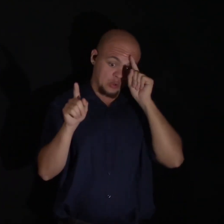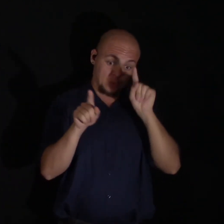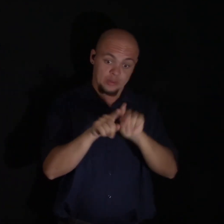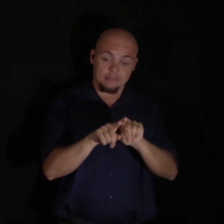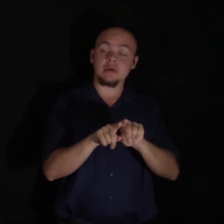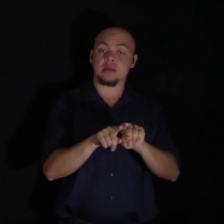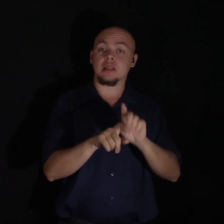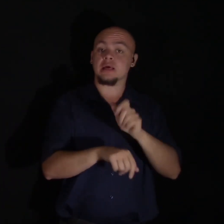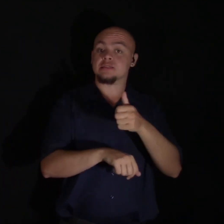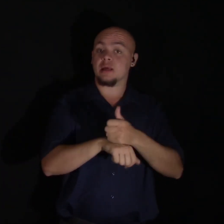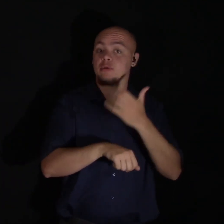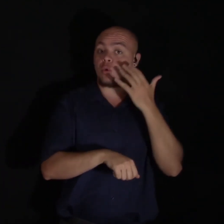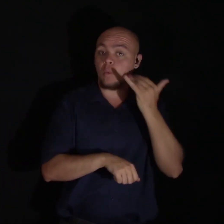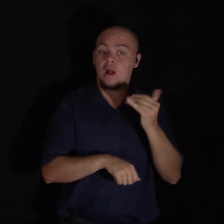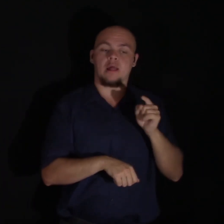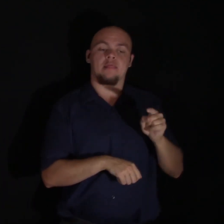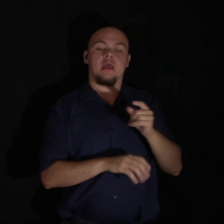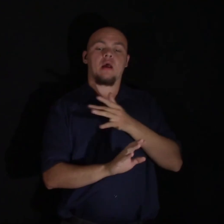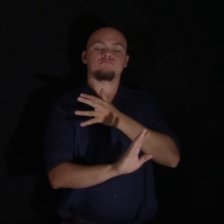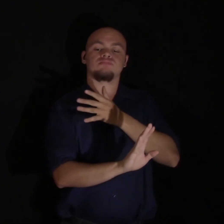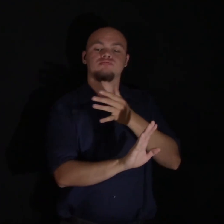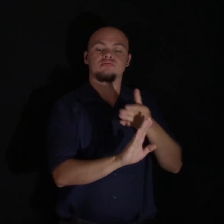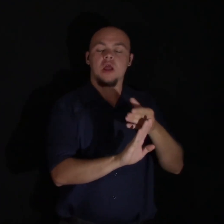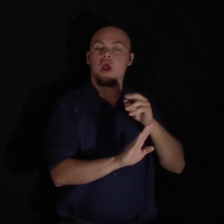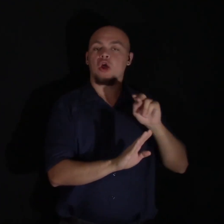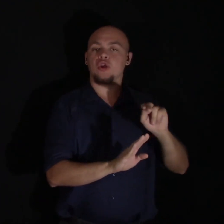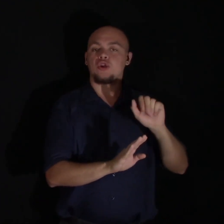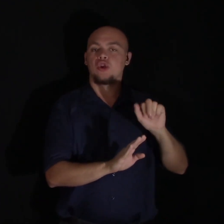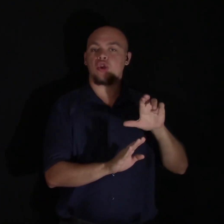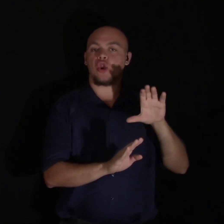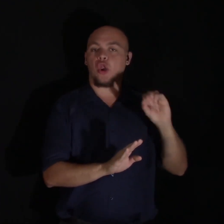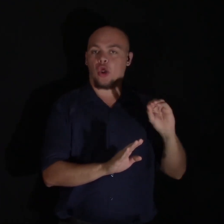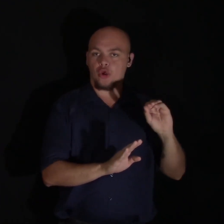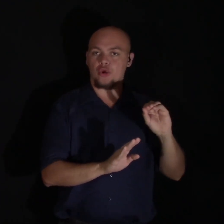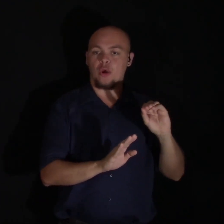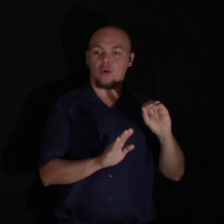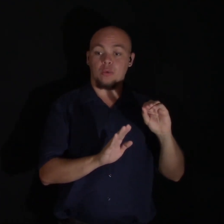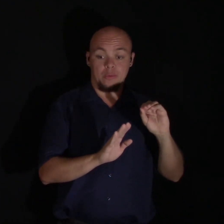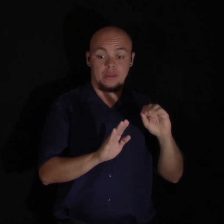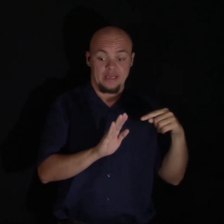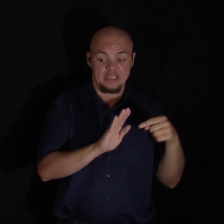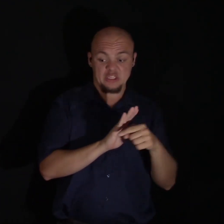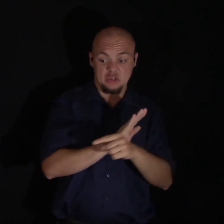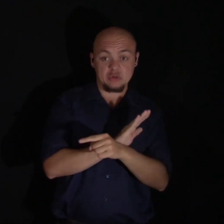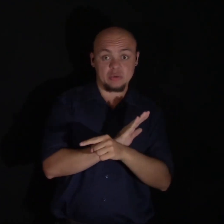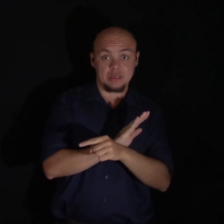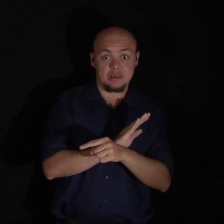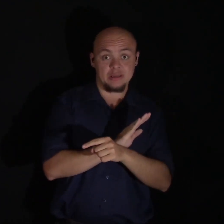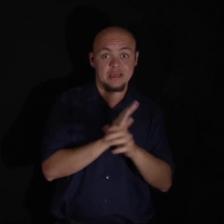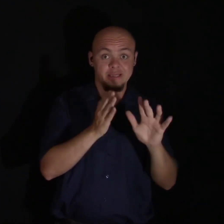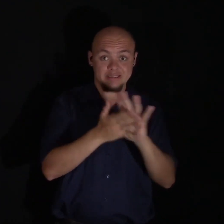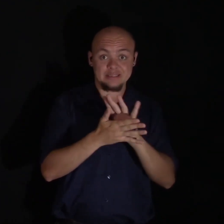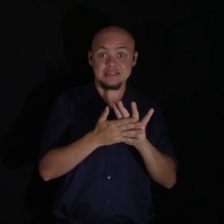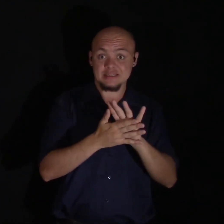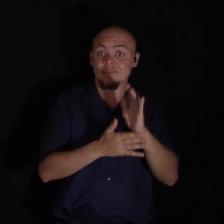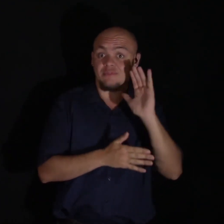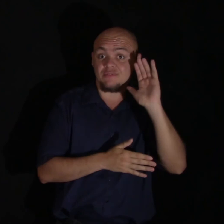help a country recovering from decades of a narco-financed insurgency. Does that sound familiar?